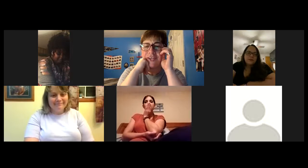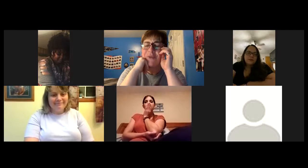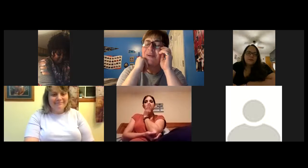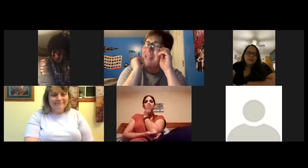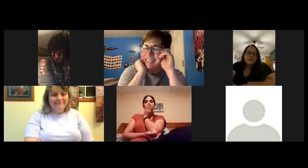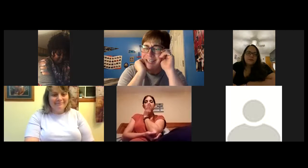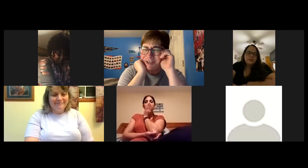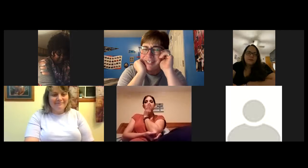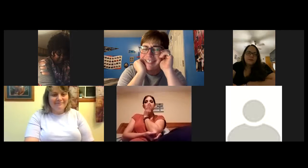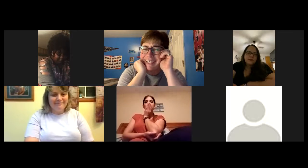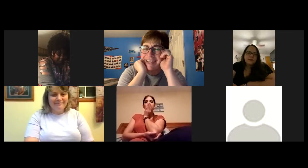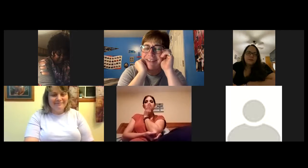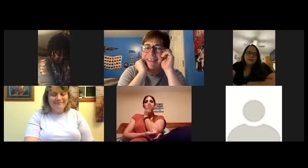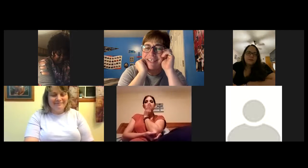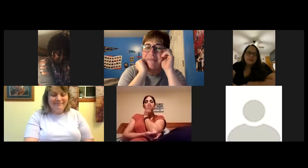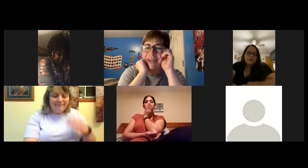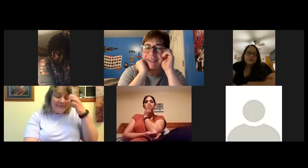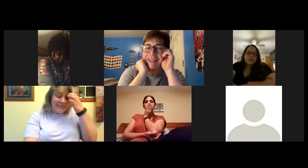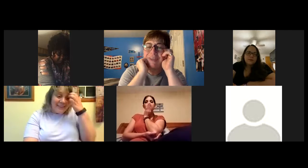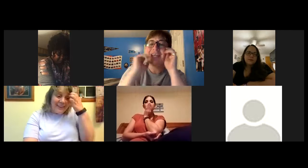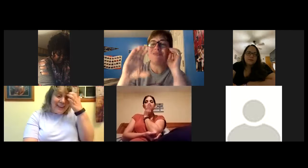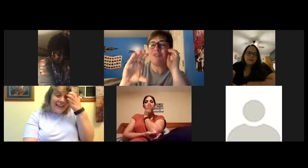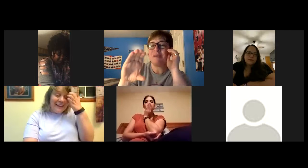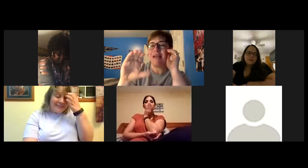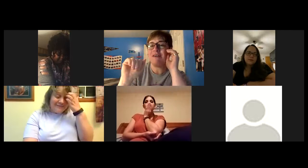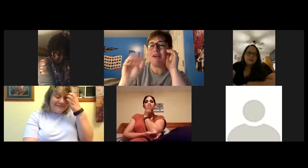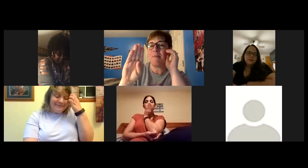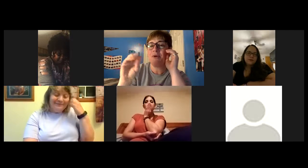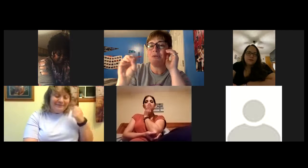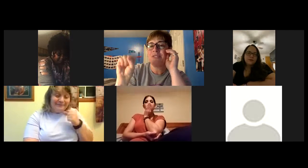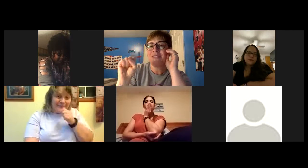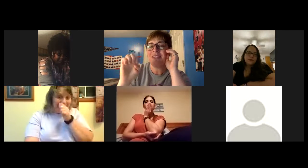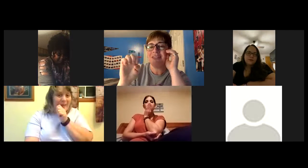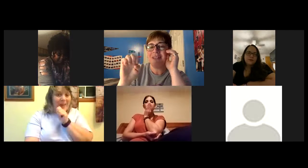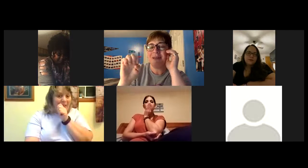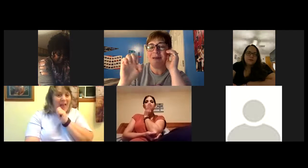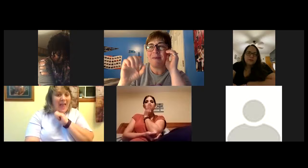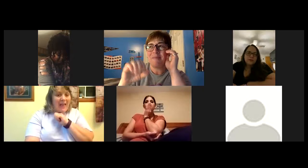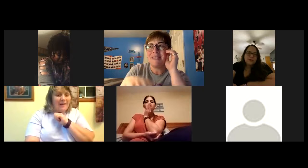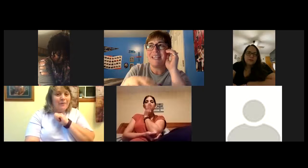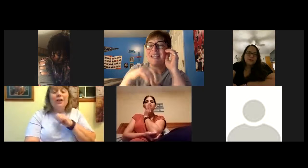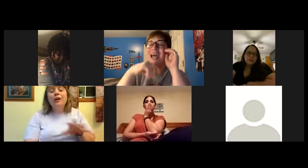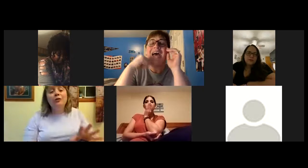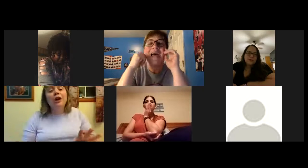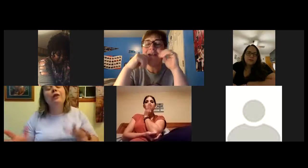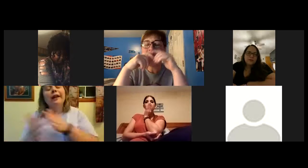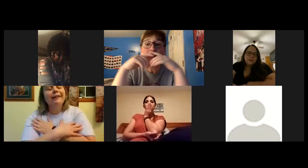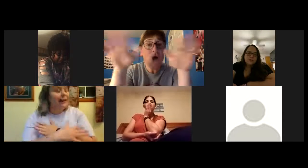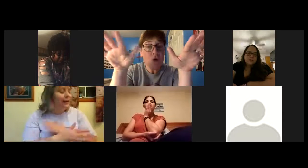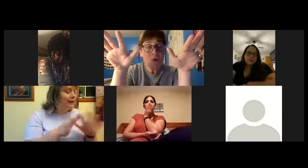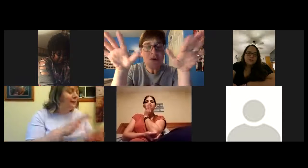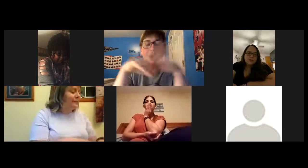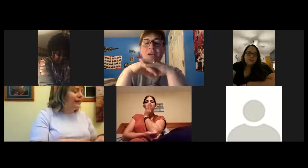words. Well, that's interesting now that I think about it. You know, like if you spell out caboose, but then No,